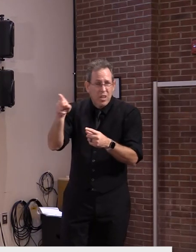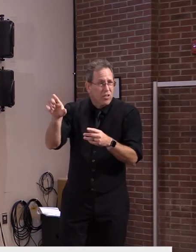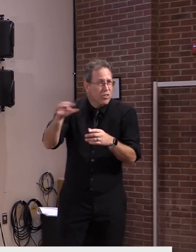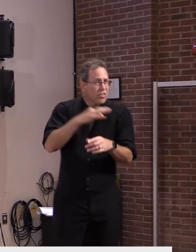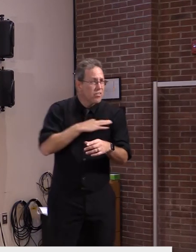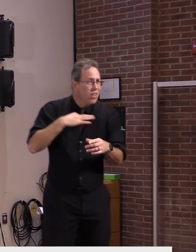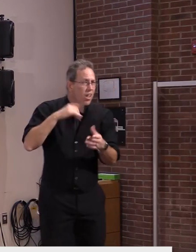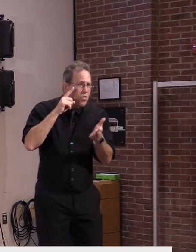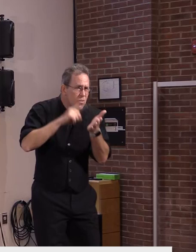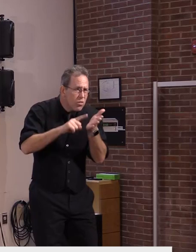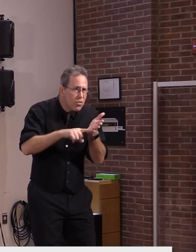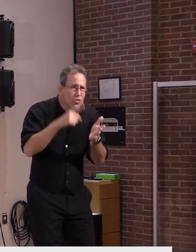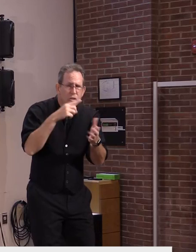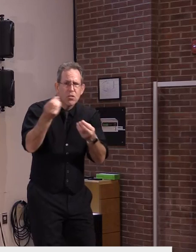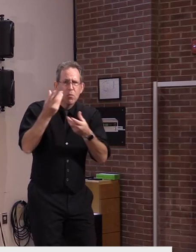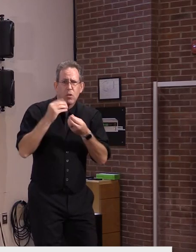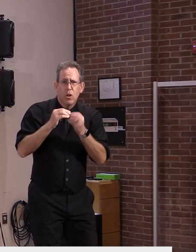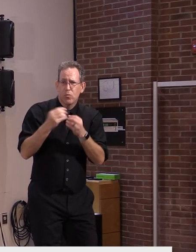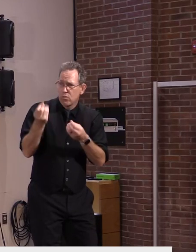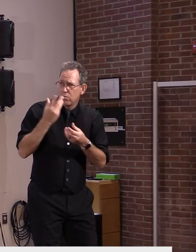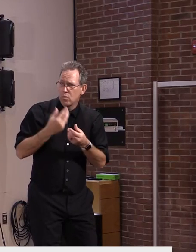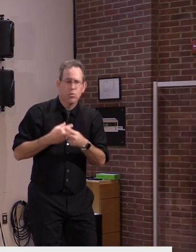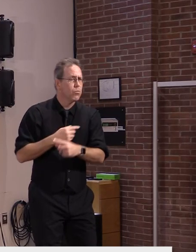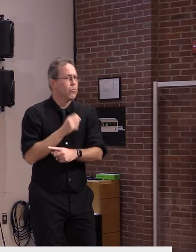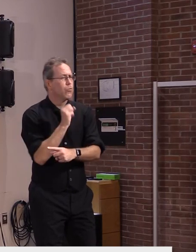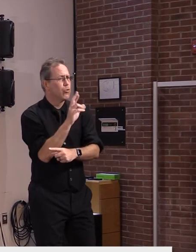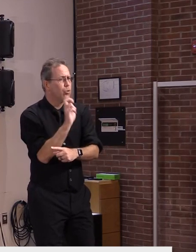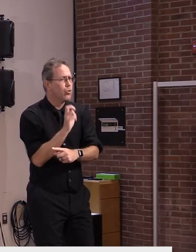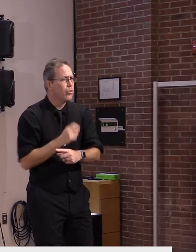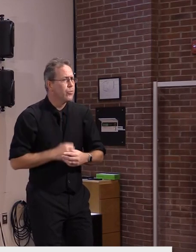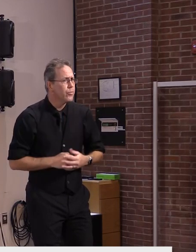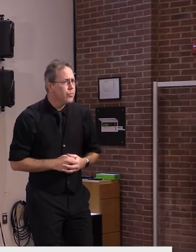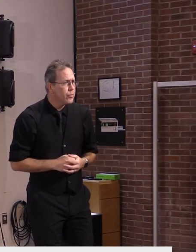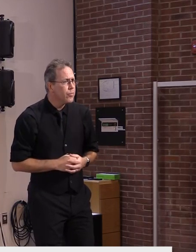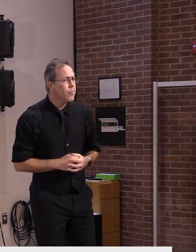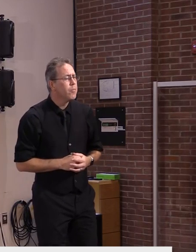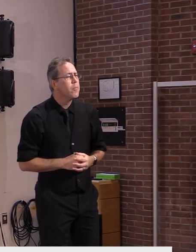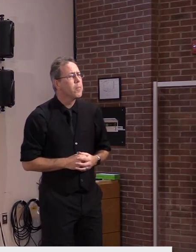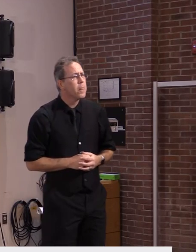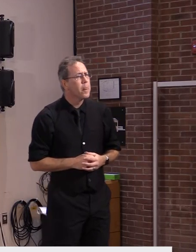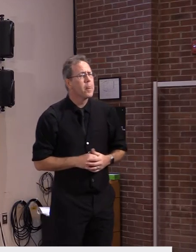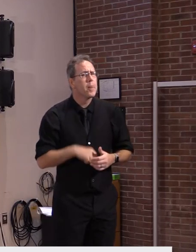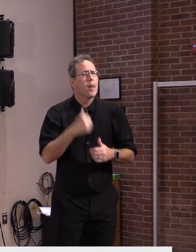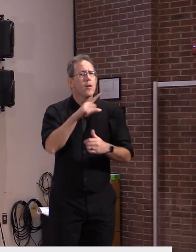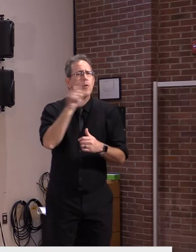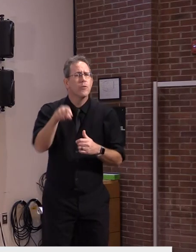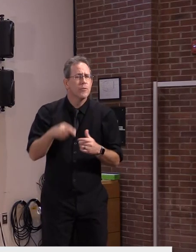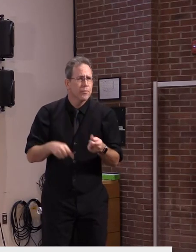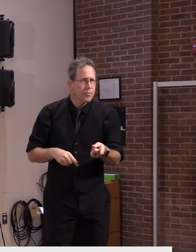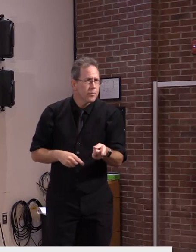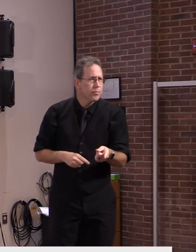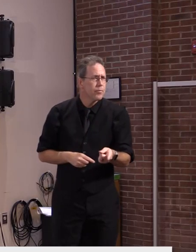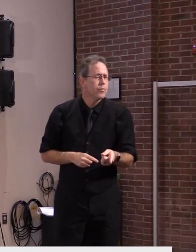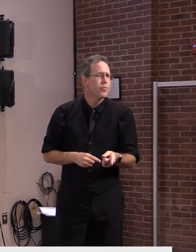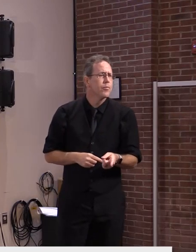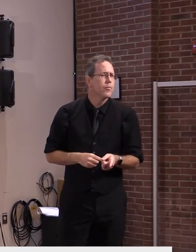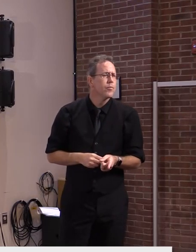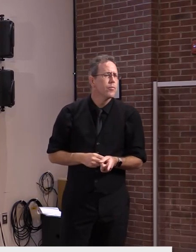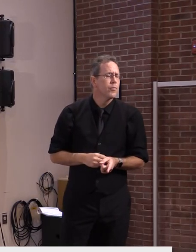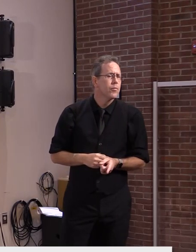Absolutely. Thank you. Also, is this the first time, if I read that data